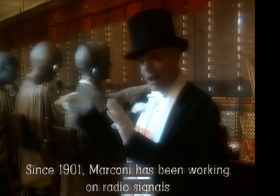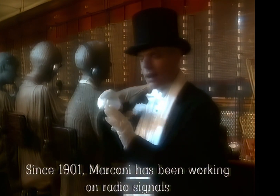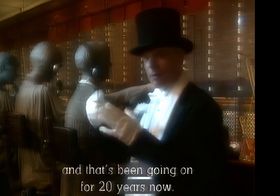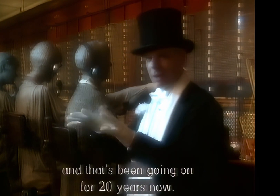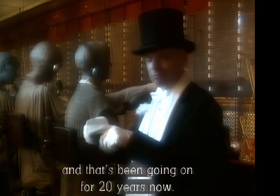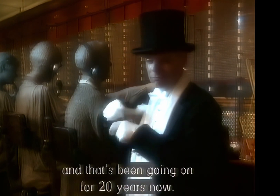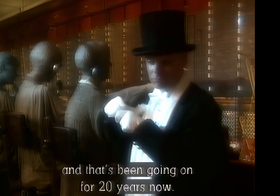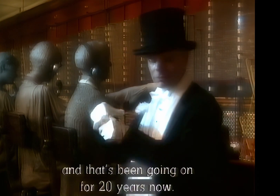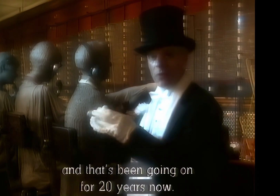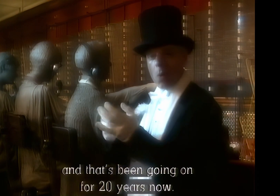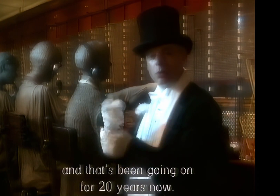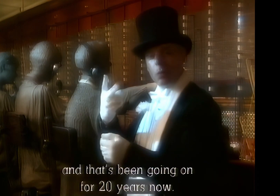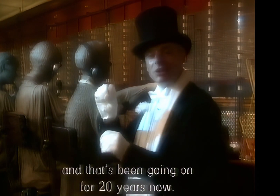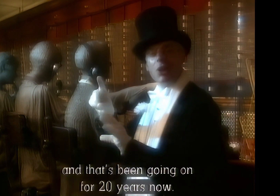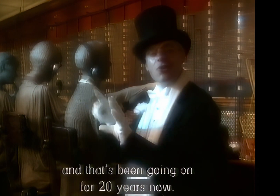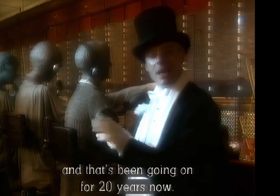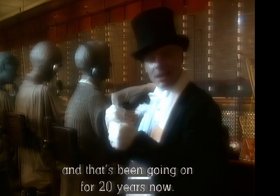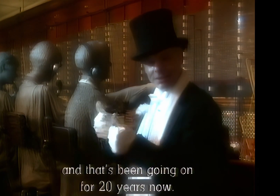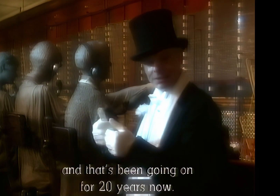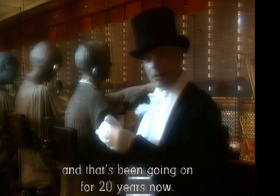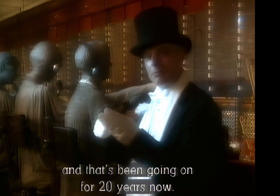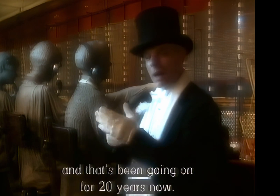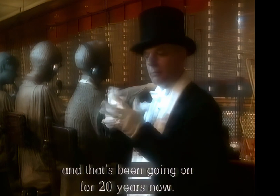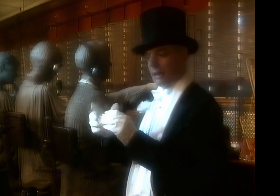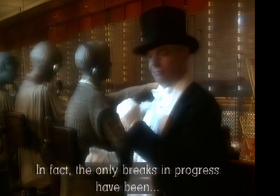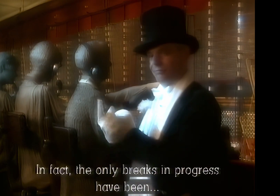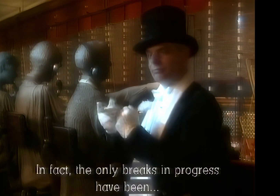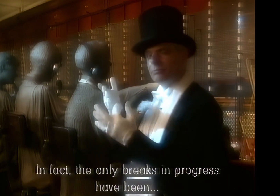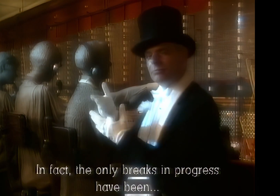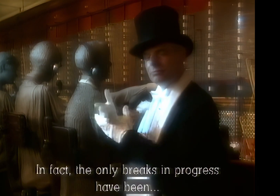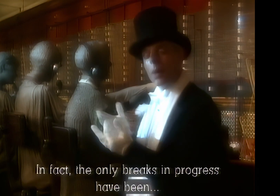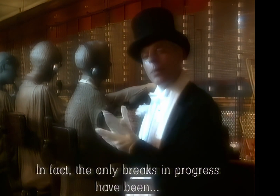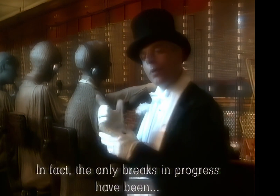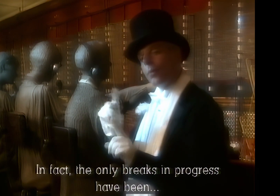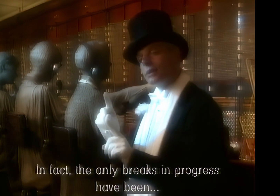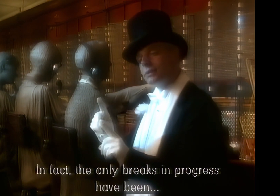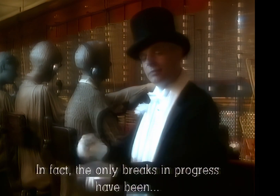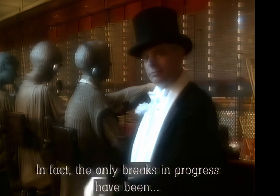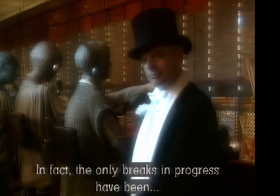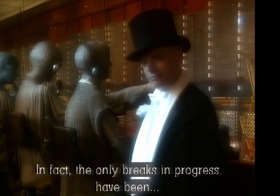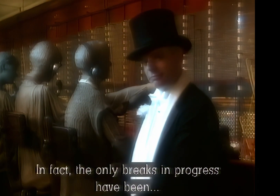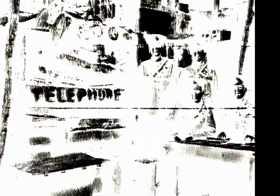And that's been going on for 20 years now. In fact, the only breaks in progress have been